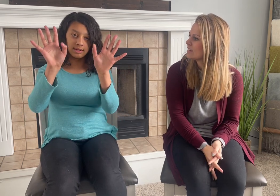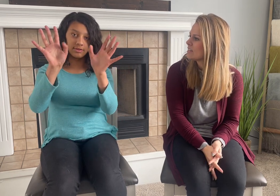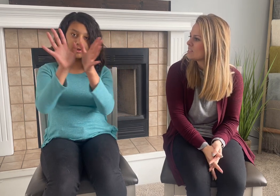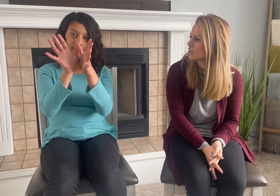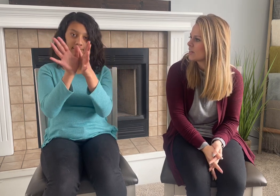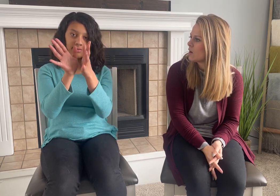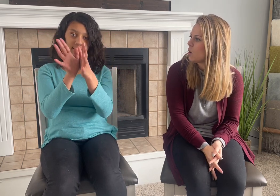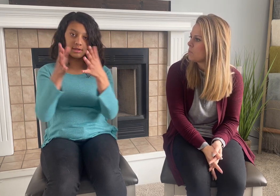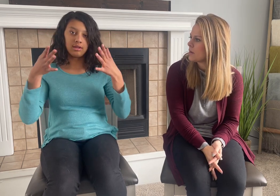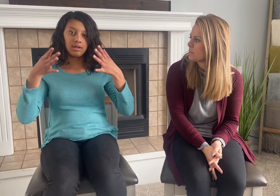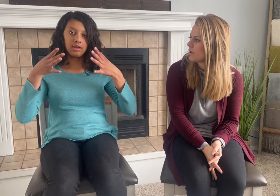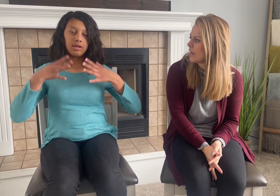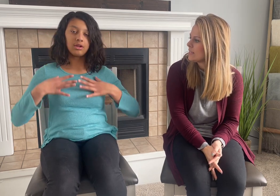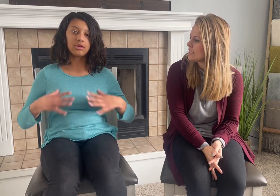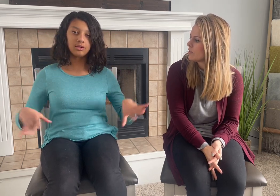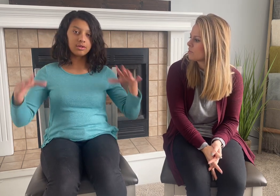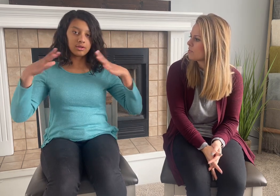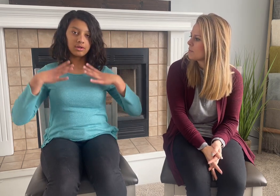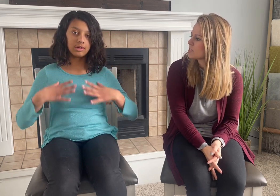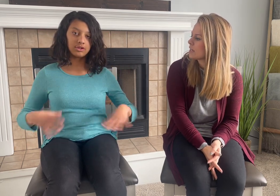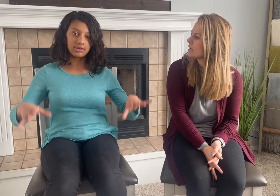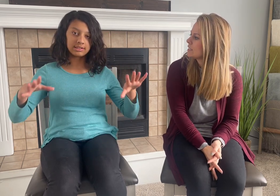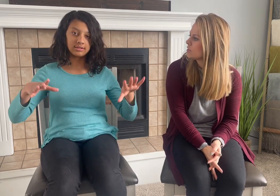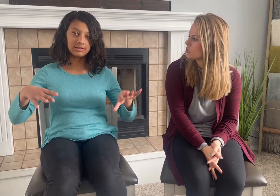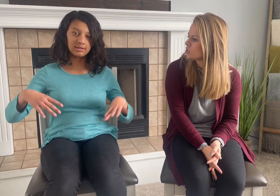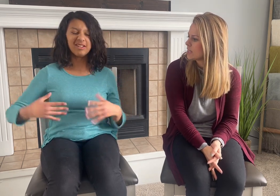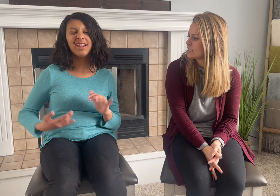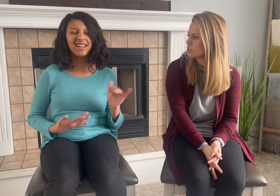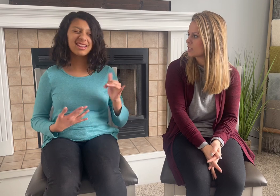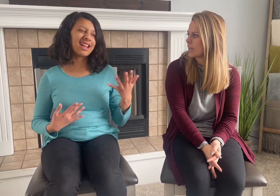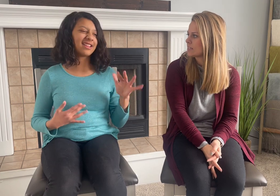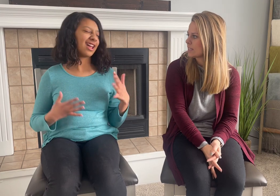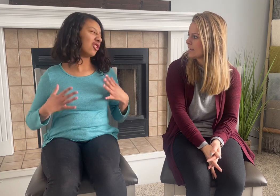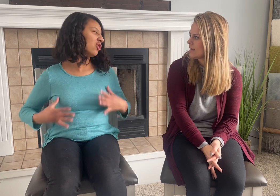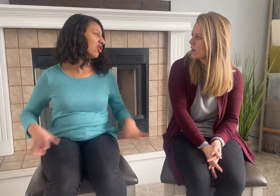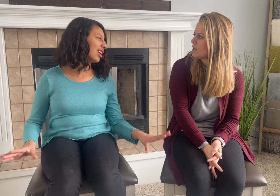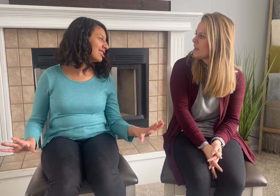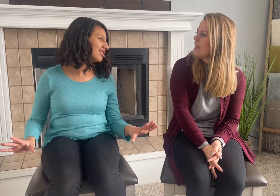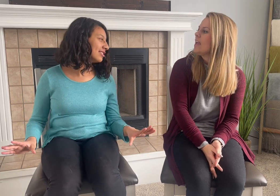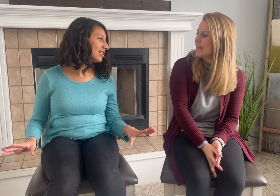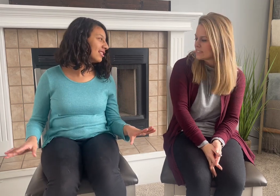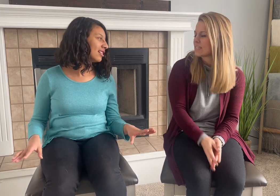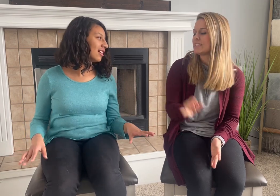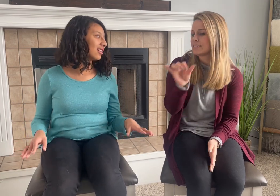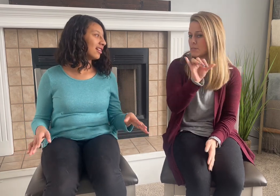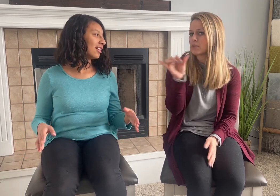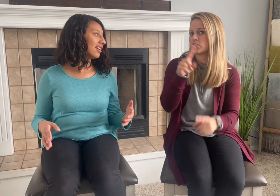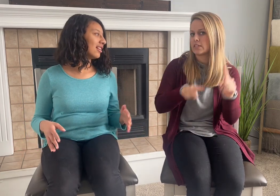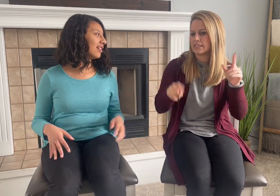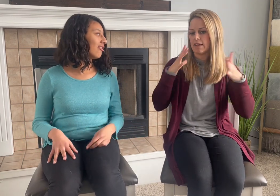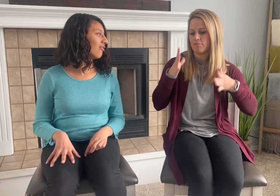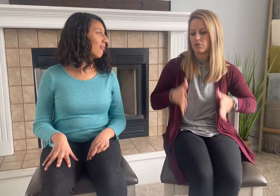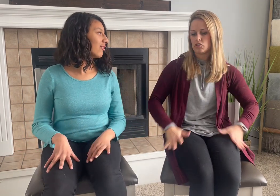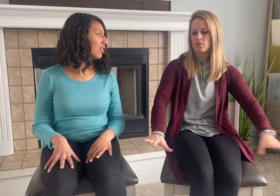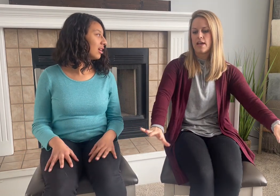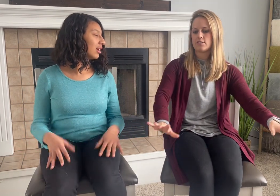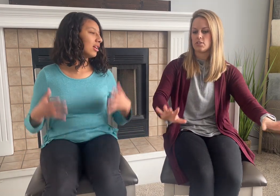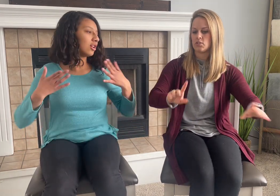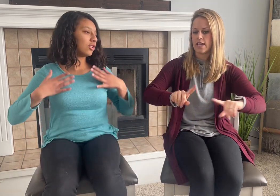So you're going to open up your hands and your thumbs are going to touch your chest and just kind of slide down. It's similar to the sign for dress. So yeah.